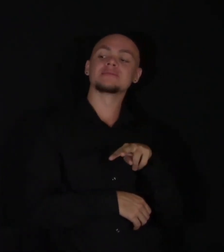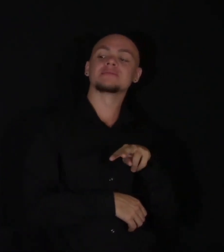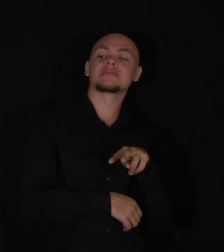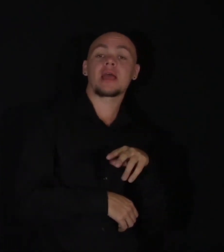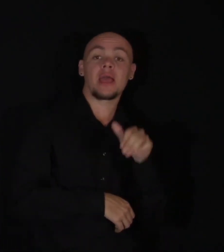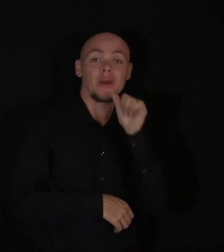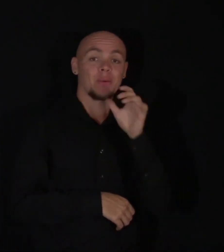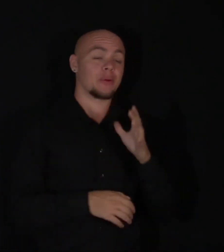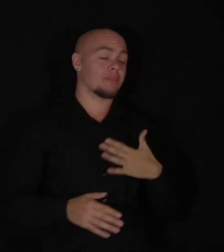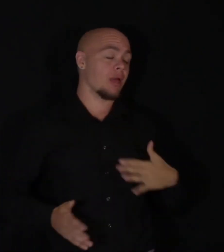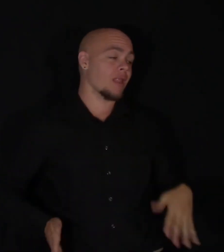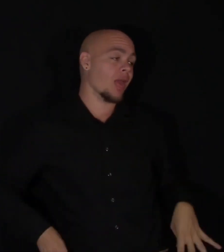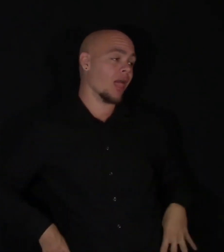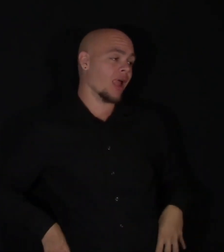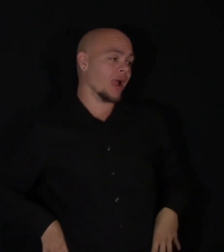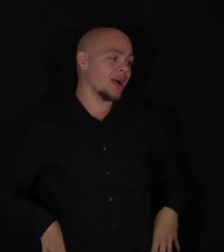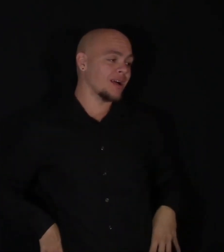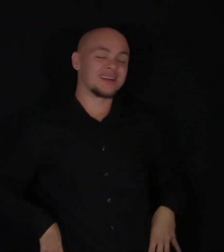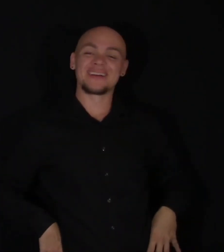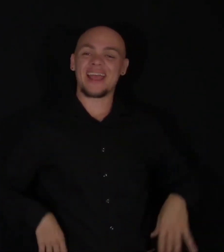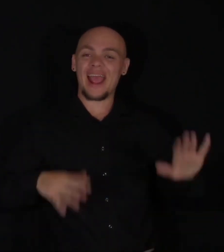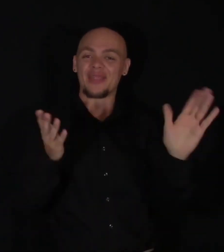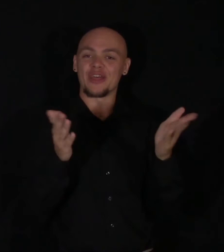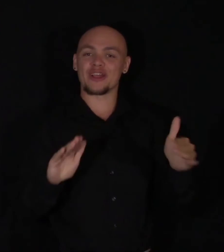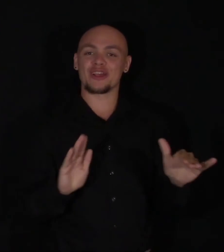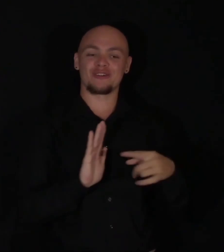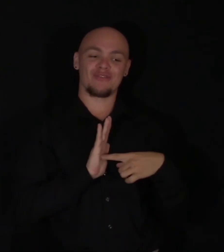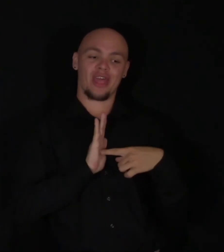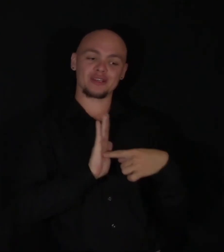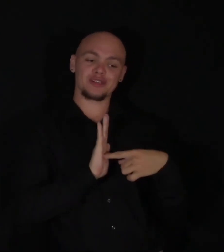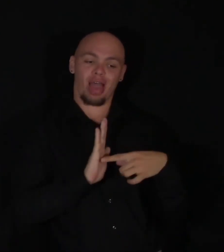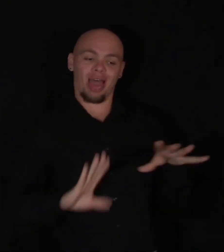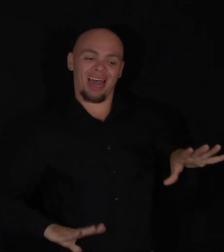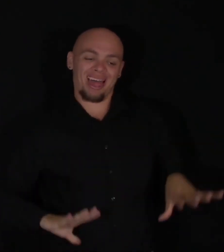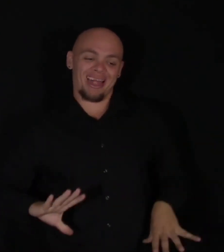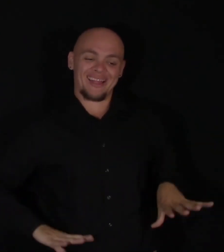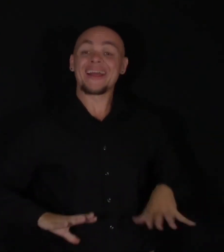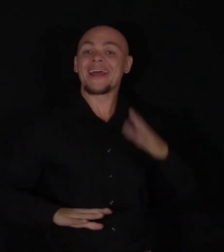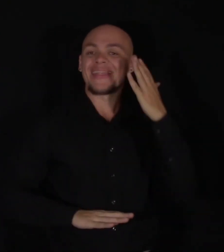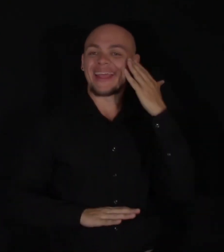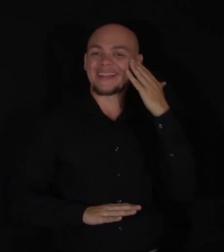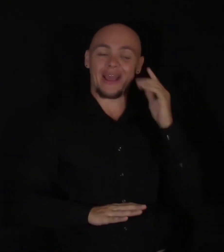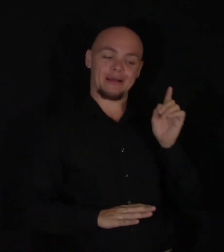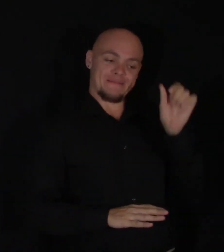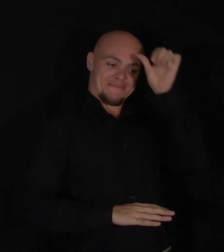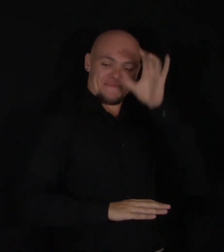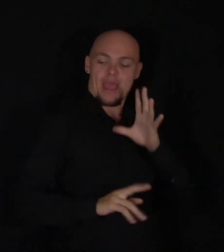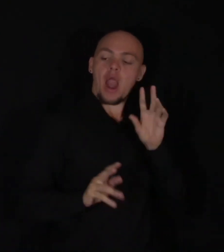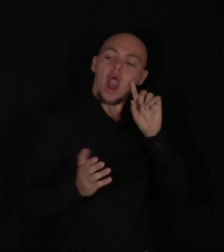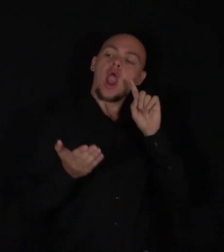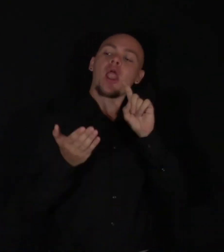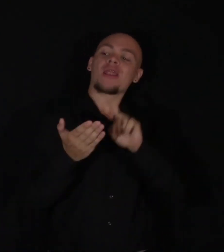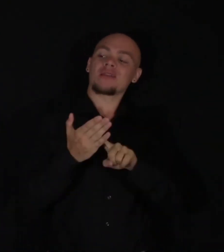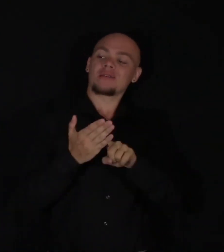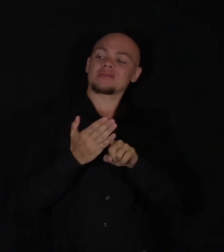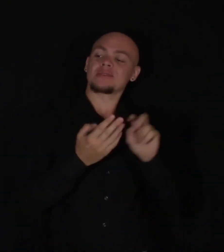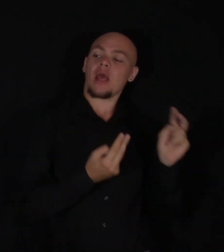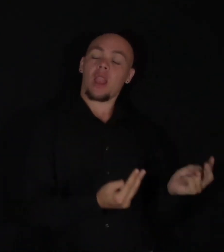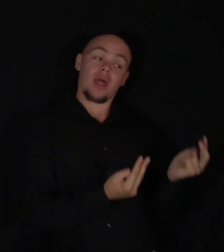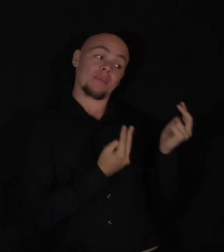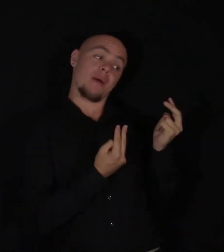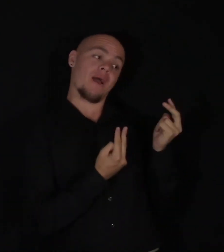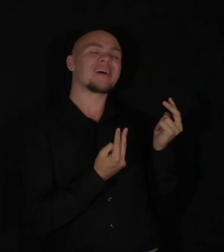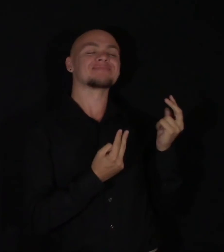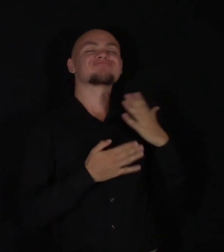their bodies and how they accentuate the curves when they walk, because they know they're being noticed and admired, and they like it.